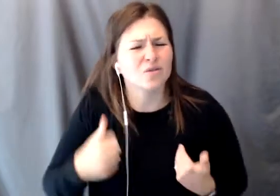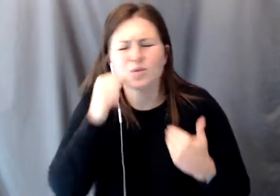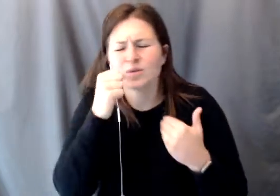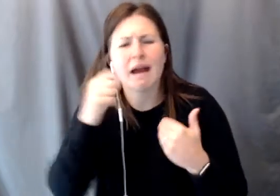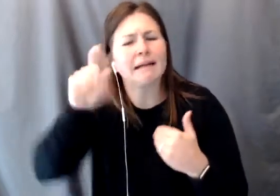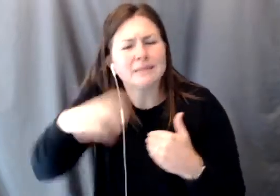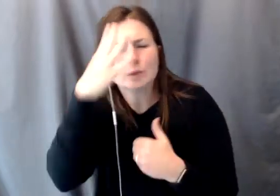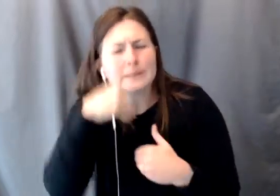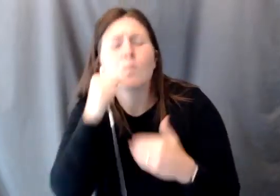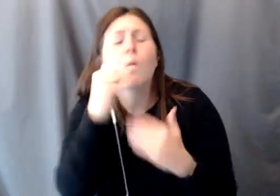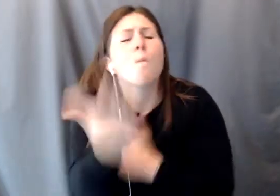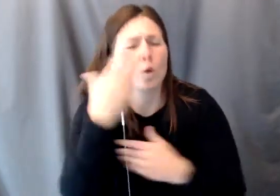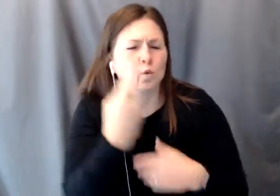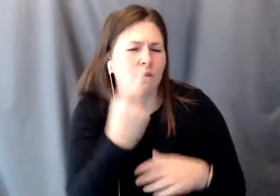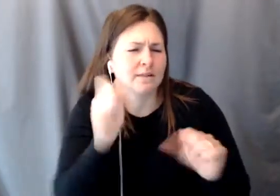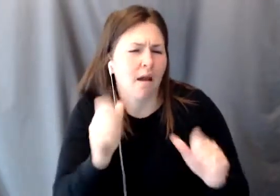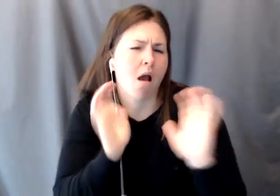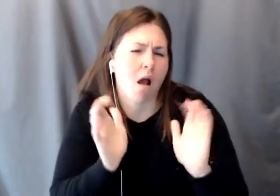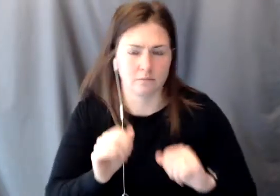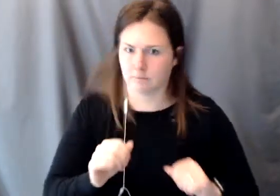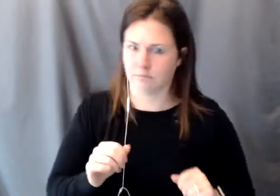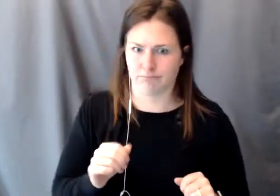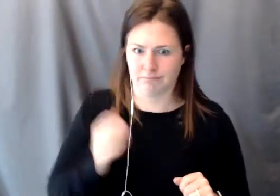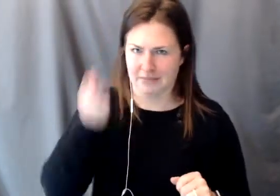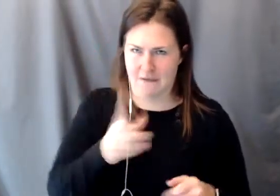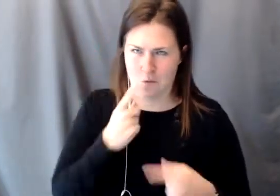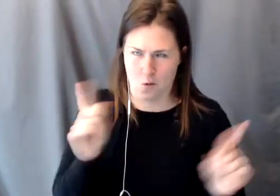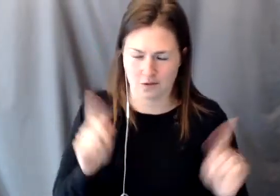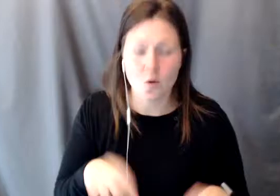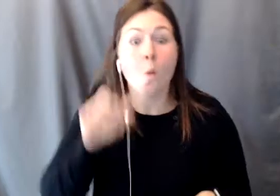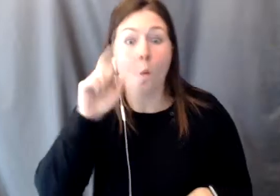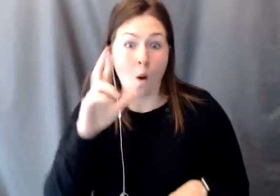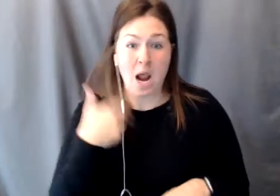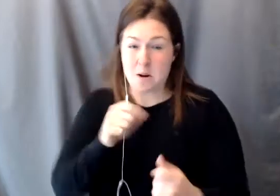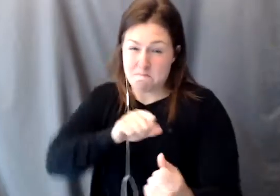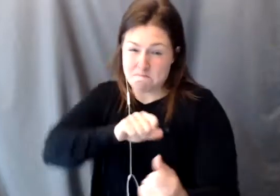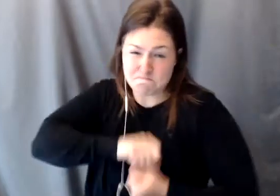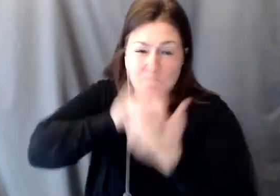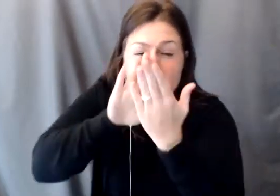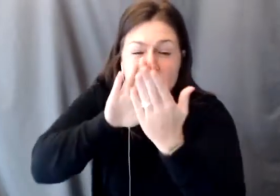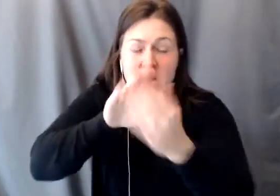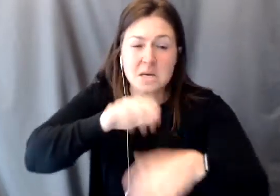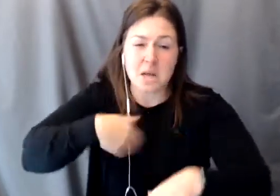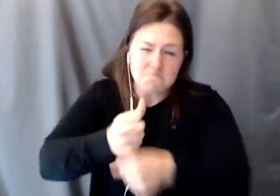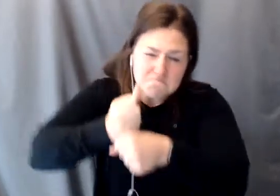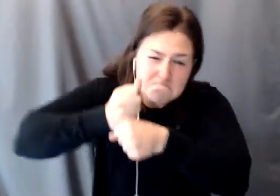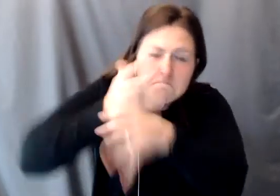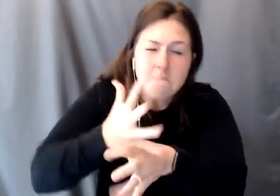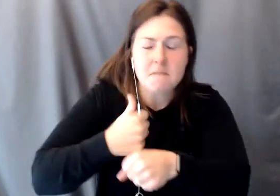morning? That never worked. Or I would get right in his face and tell him how I was old enough to make my